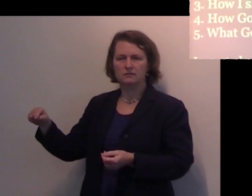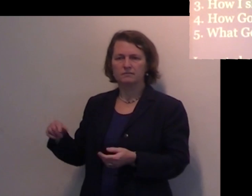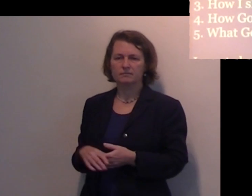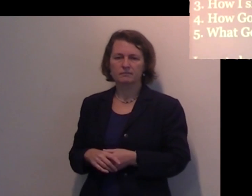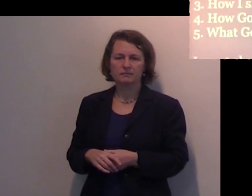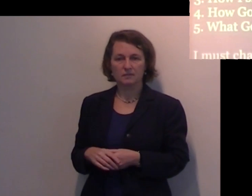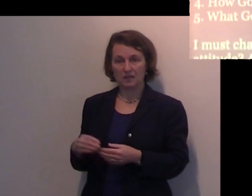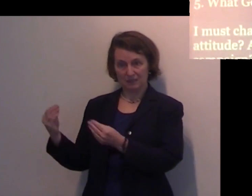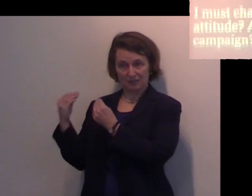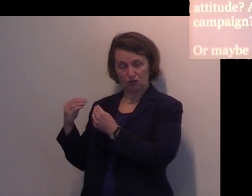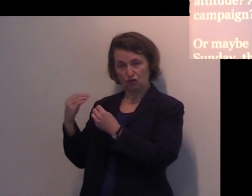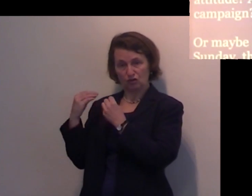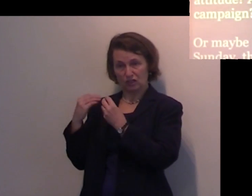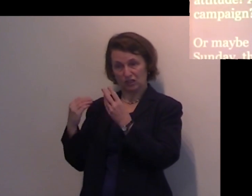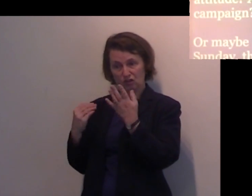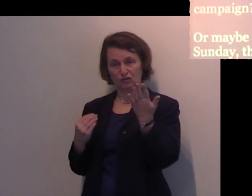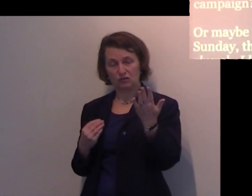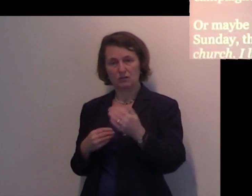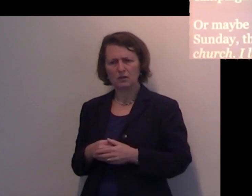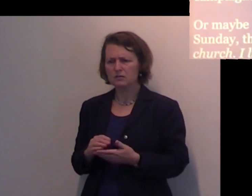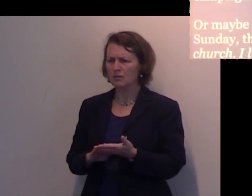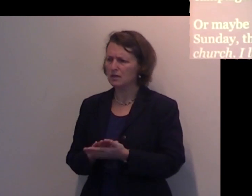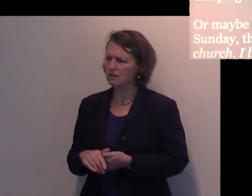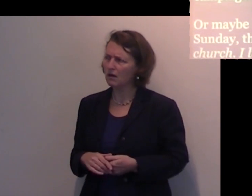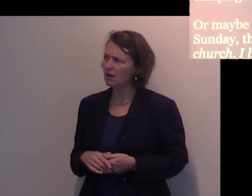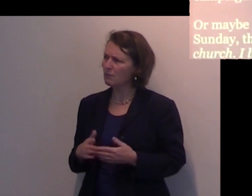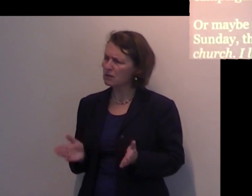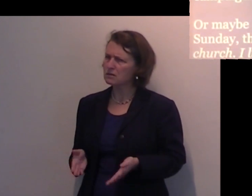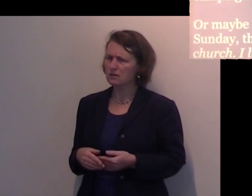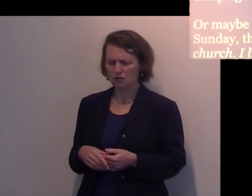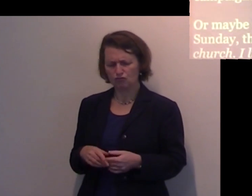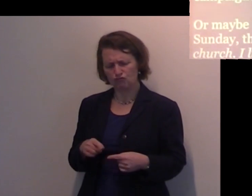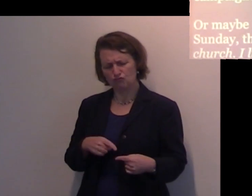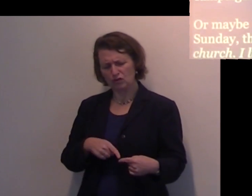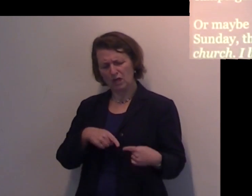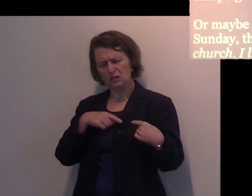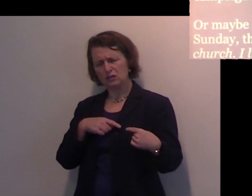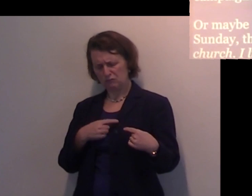I must challenge myself. What is my attitude?